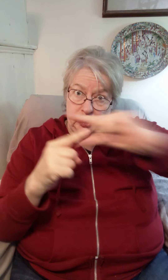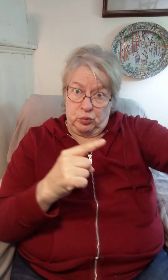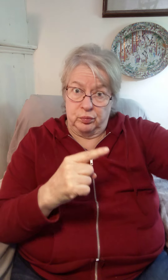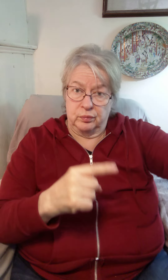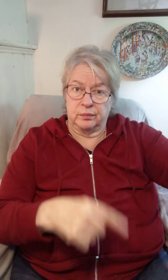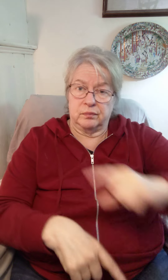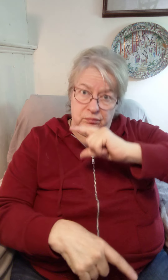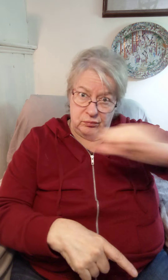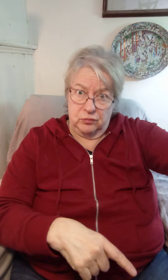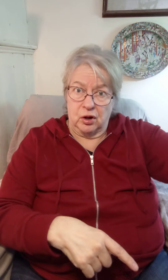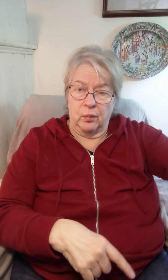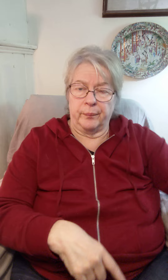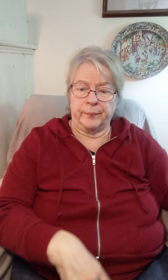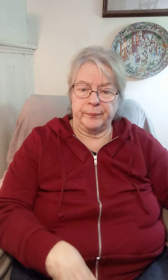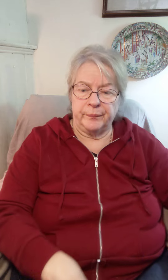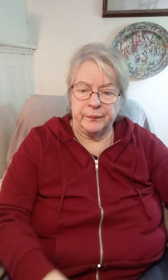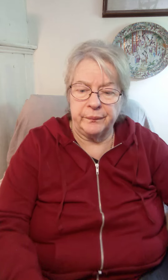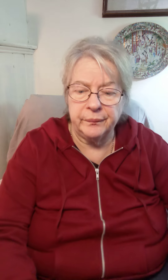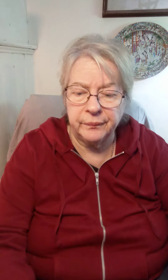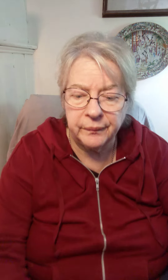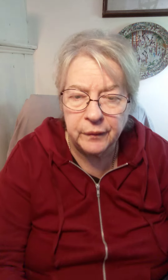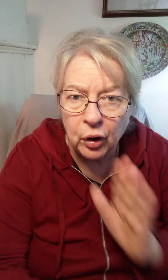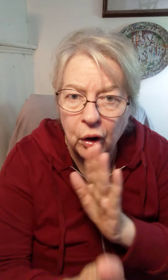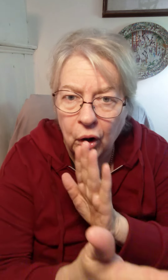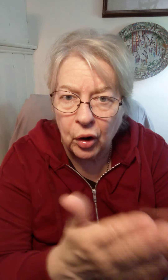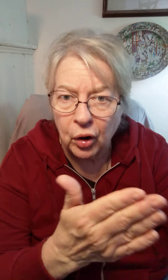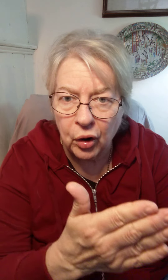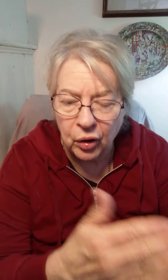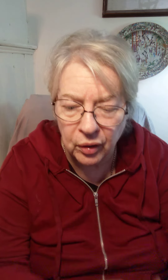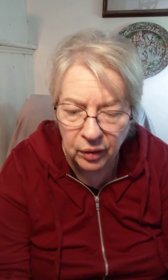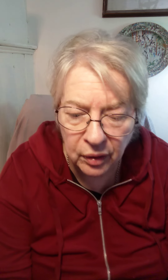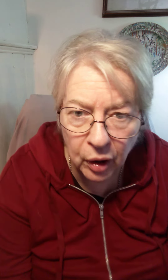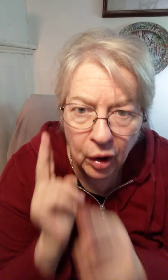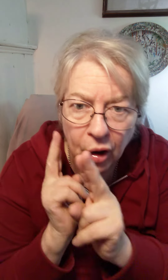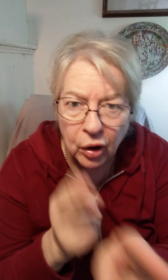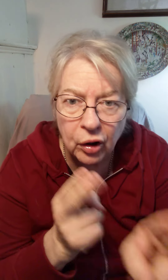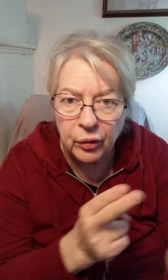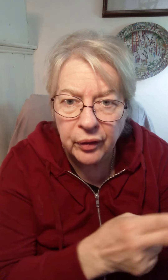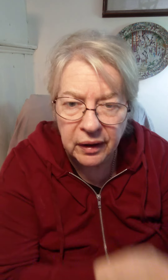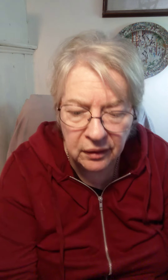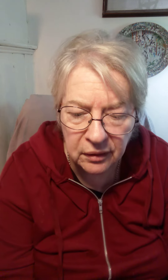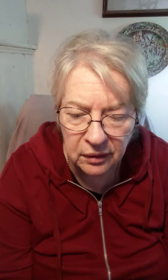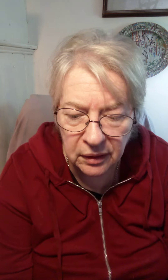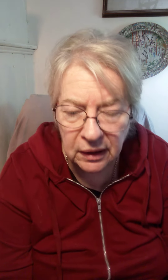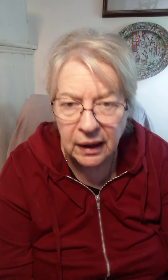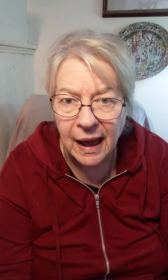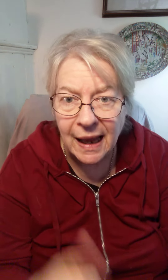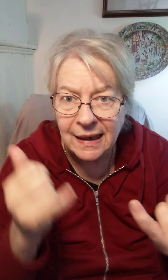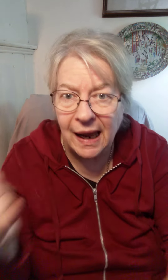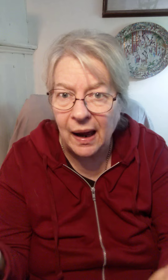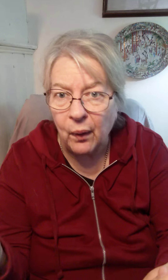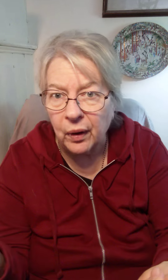favorite. Go. Hurry now.